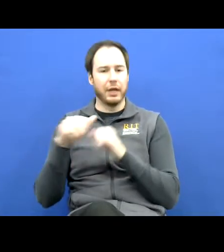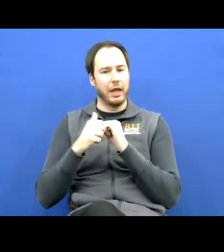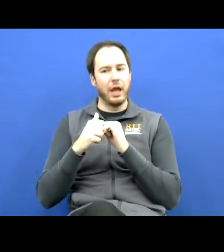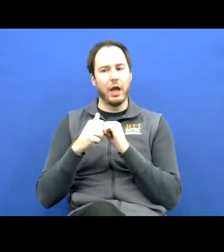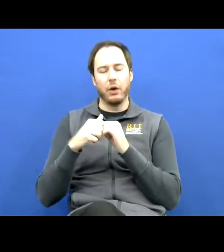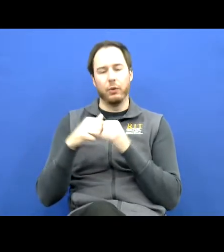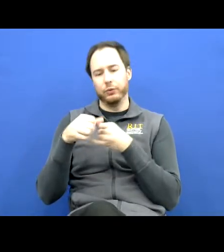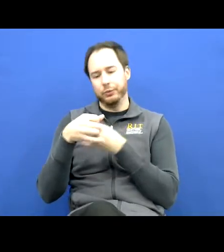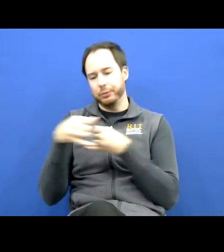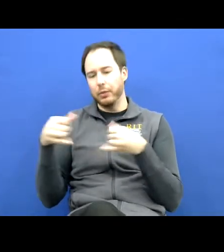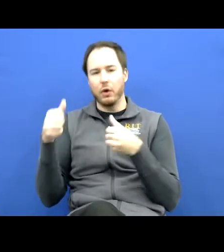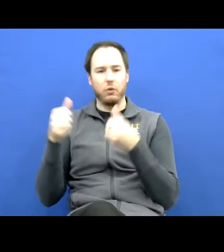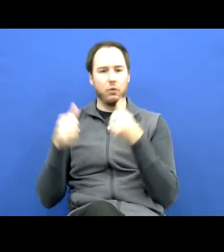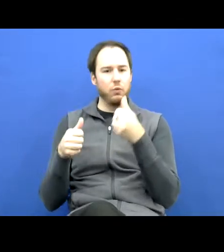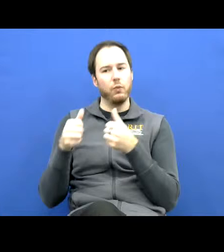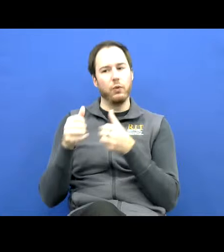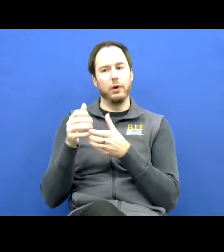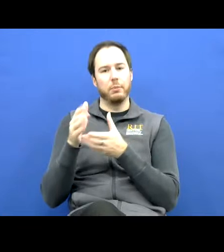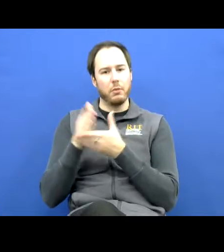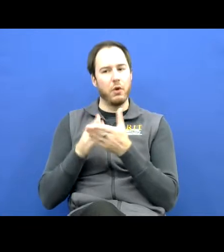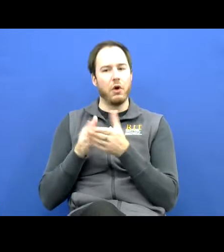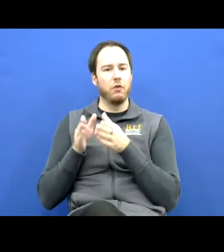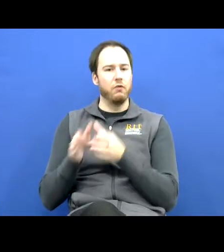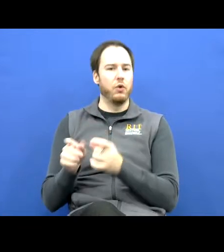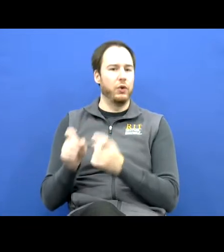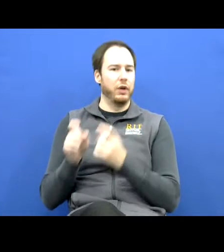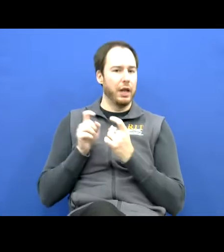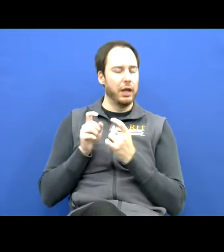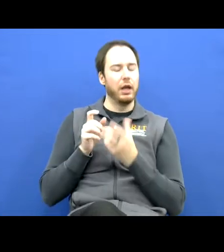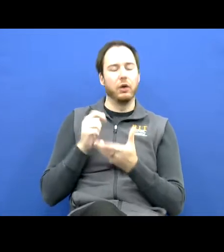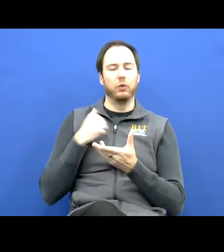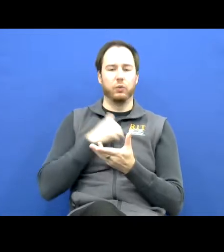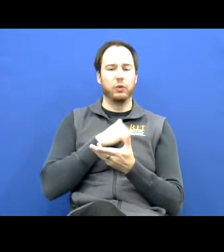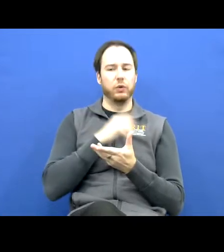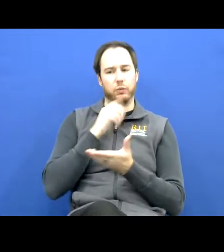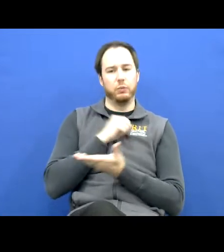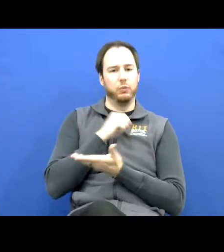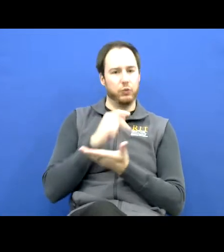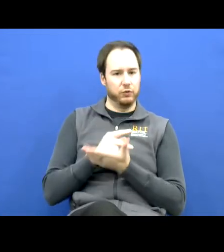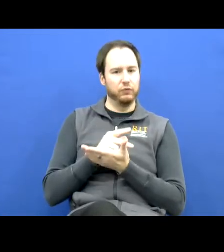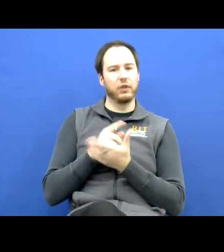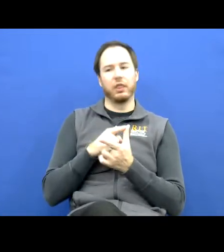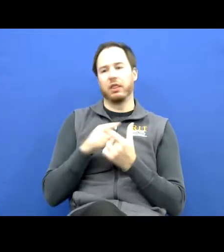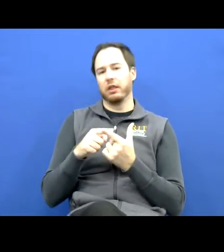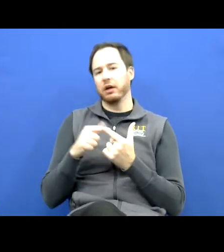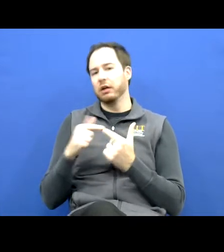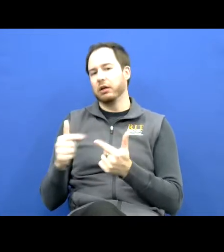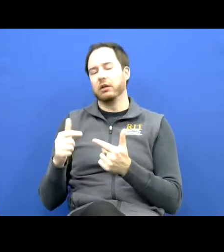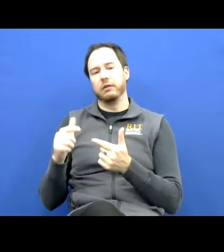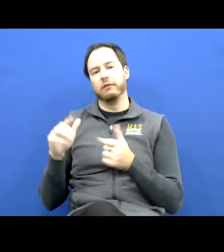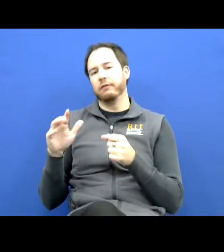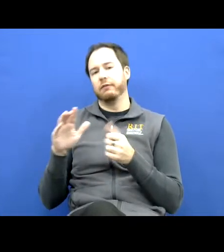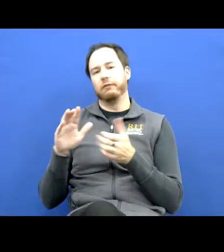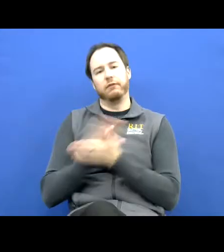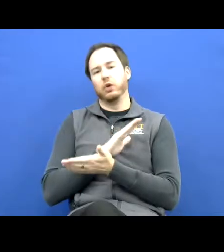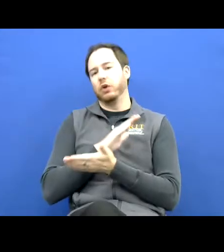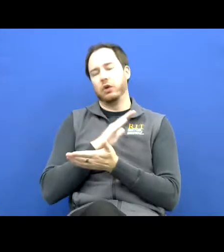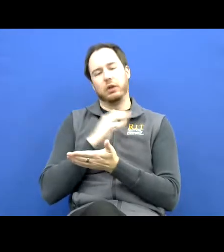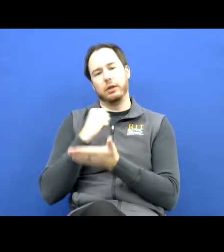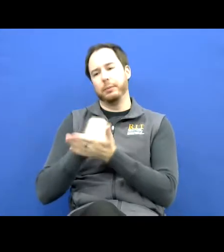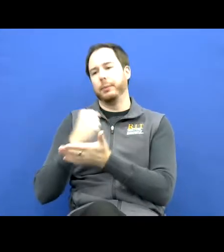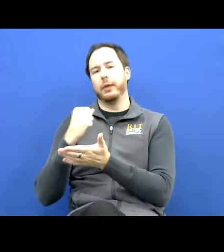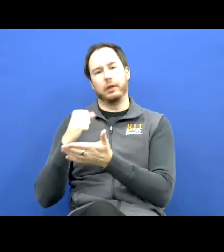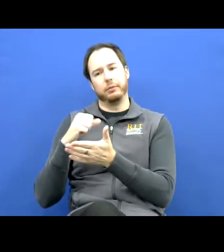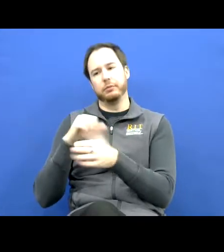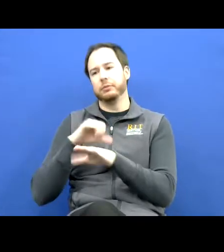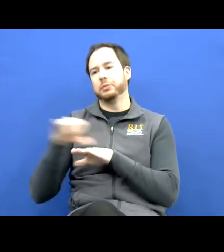what portion of road is going to be dedicated. We'll approve it, and then we will fully paper it with a full